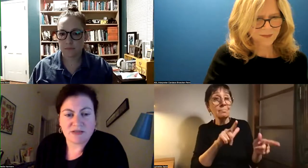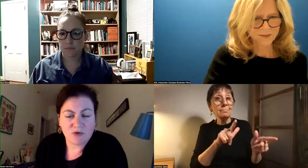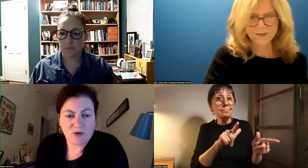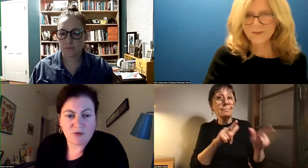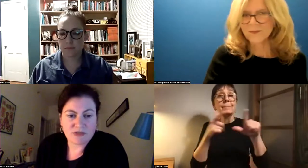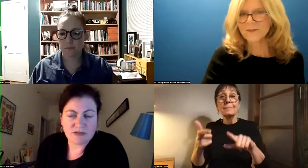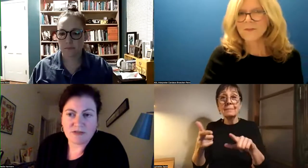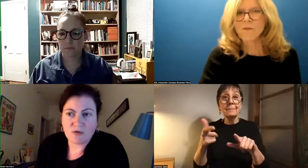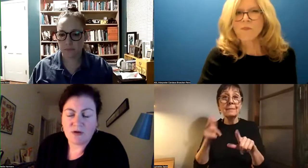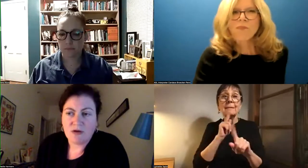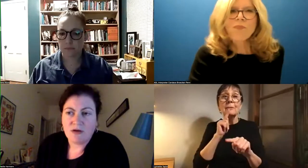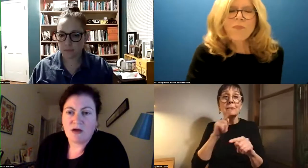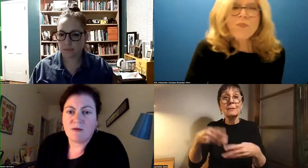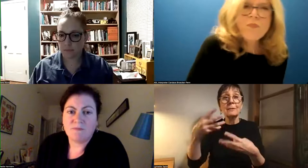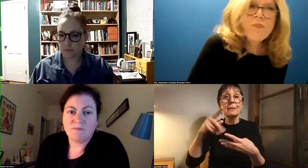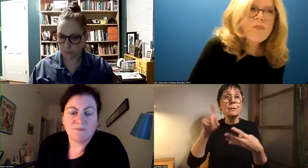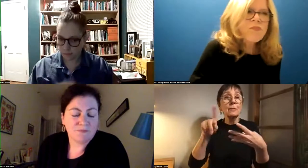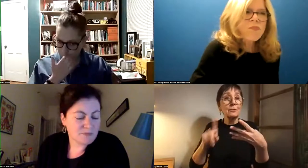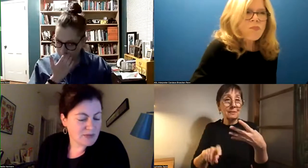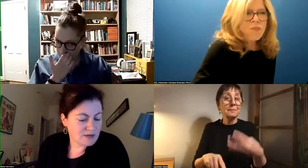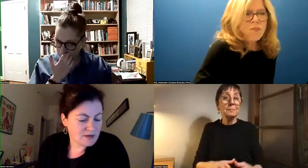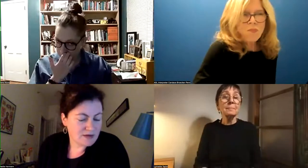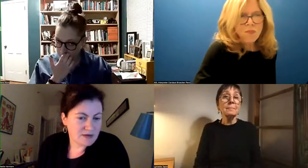we will get to your questions. So